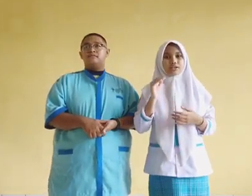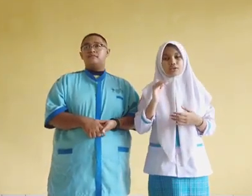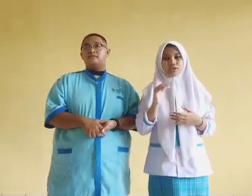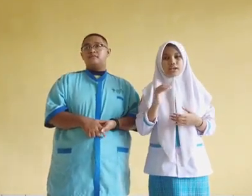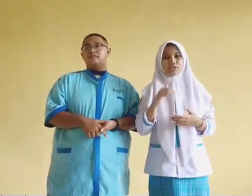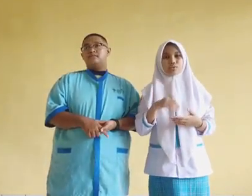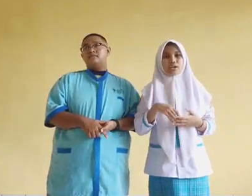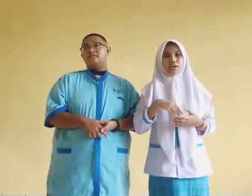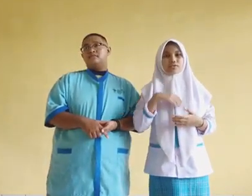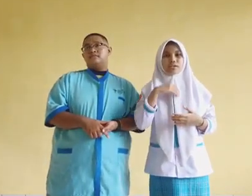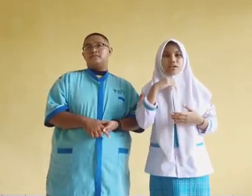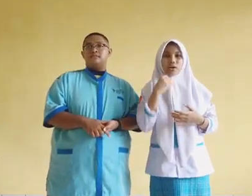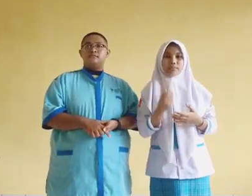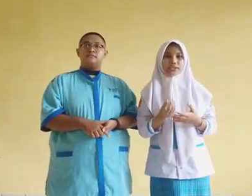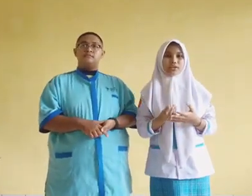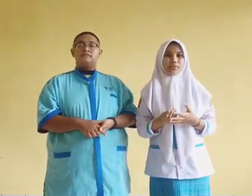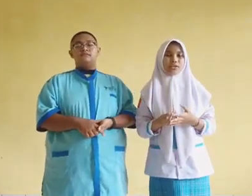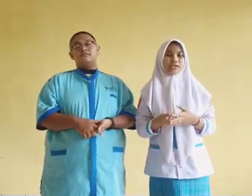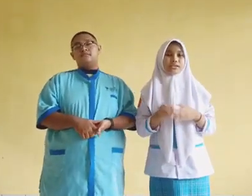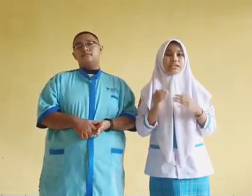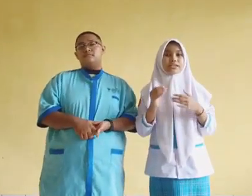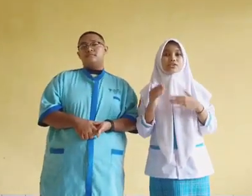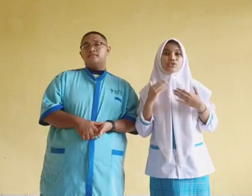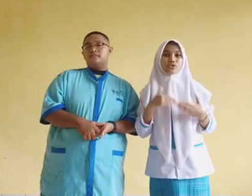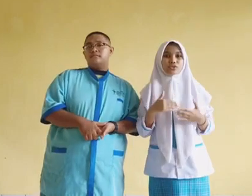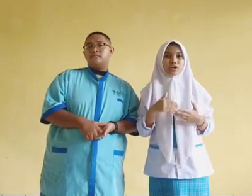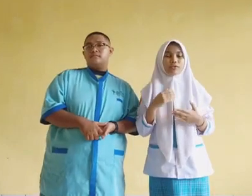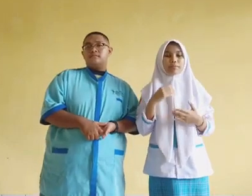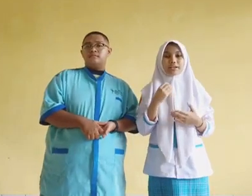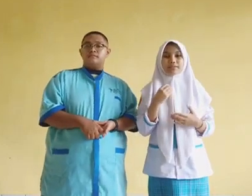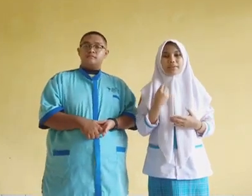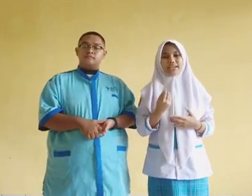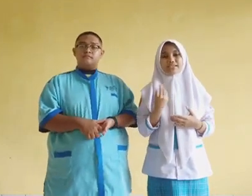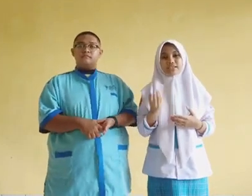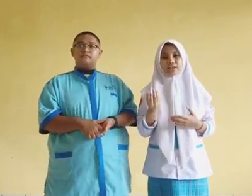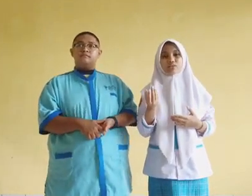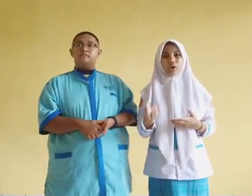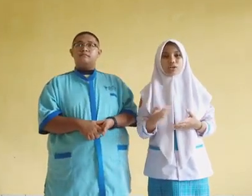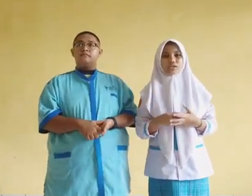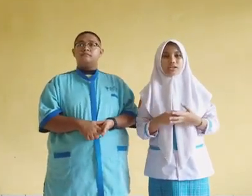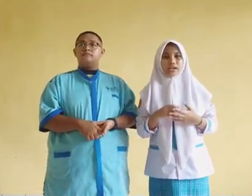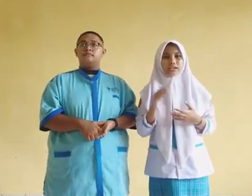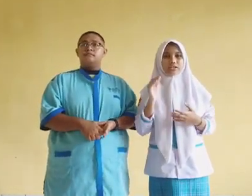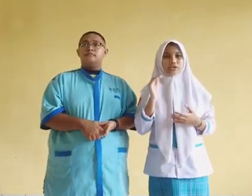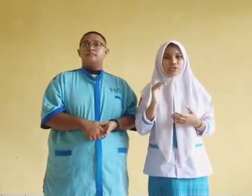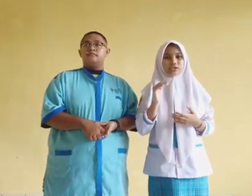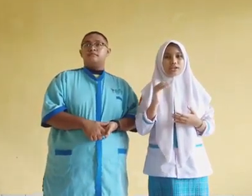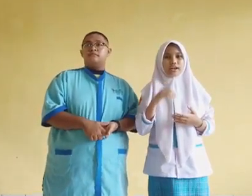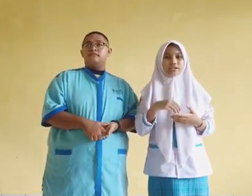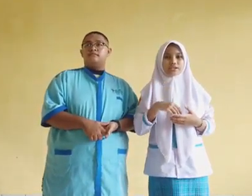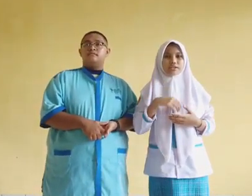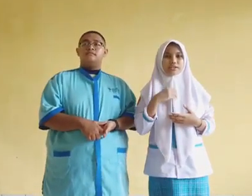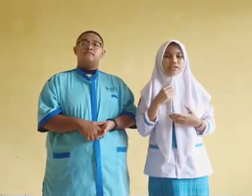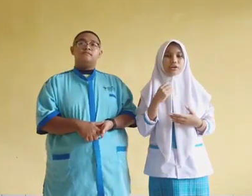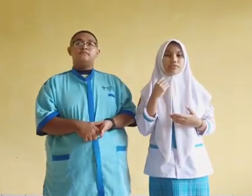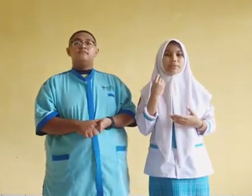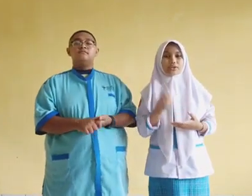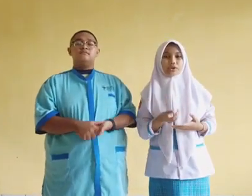Cellulose is one of the complex carbohydrates in the structure of plant cell walls that is used the energy source of